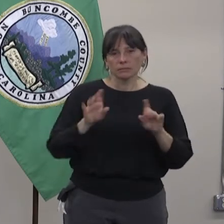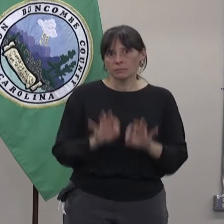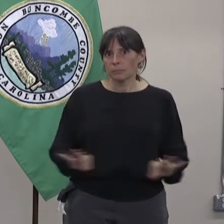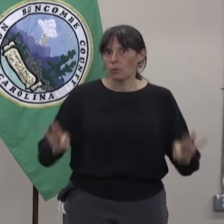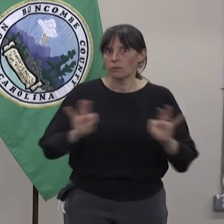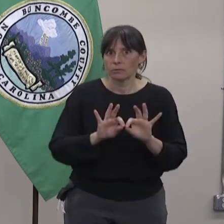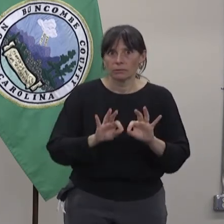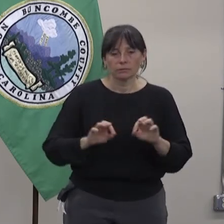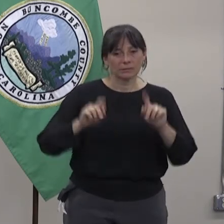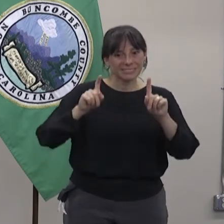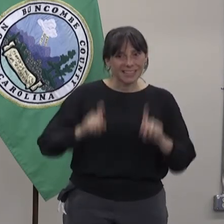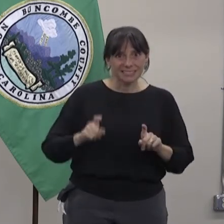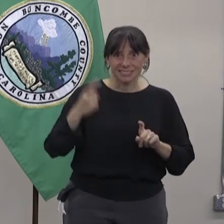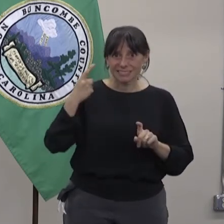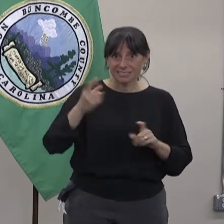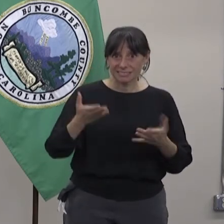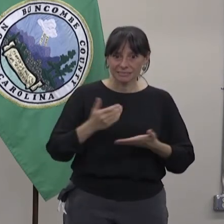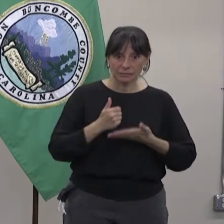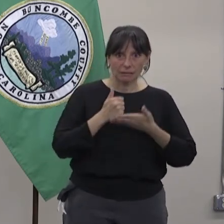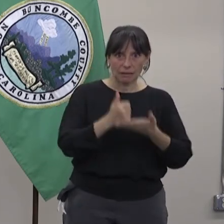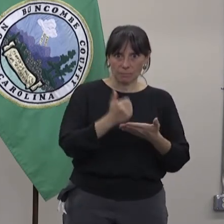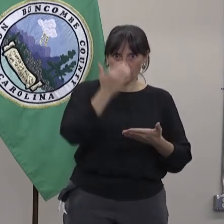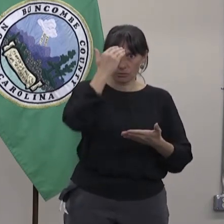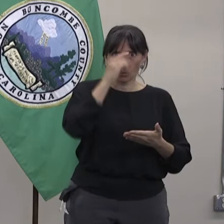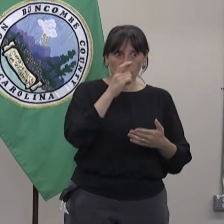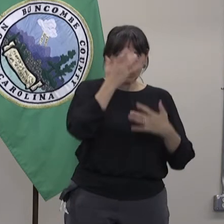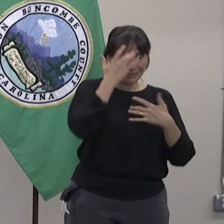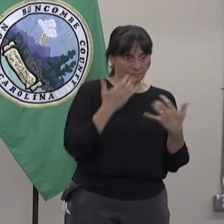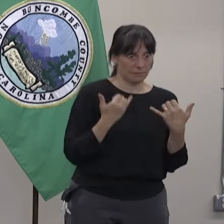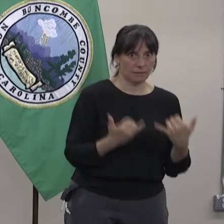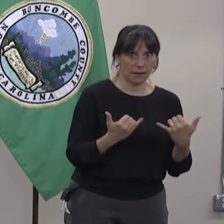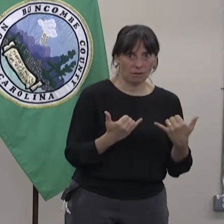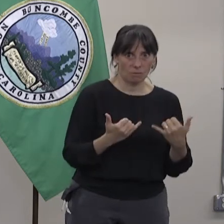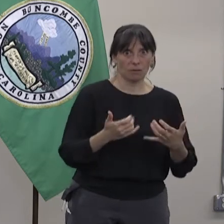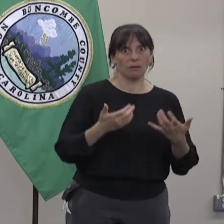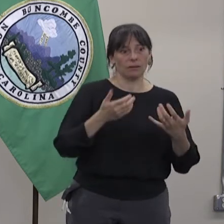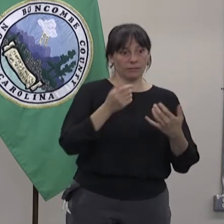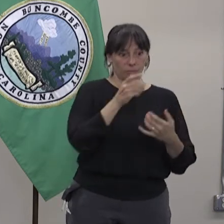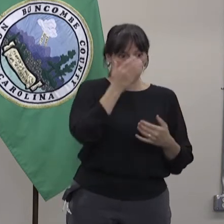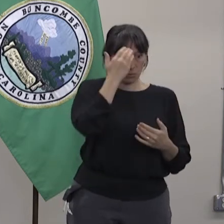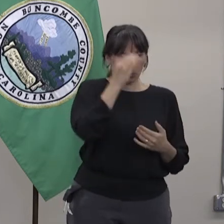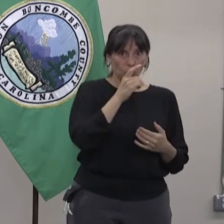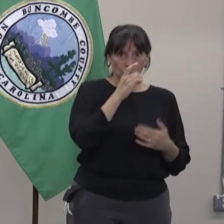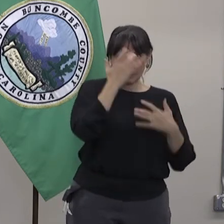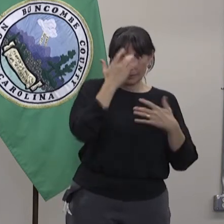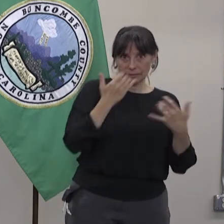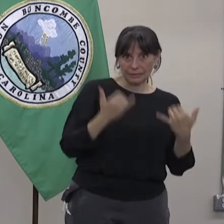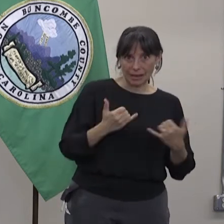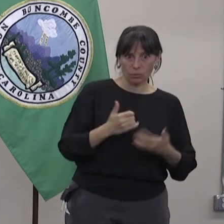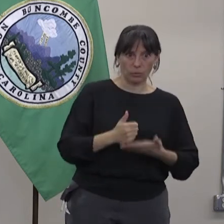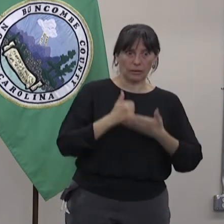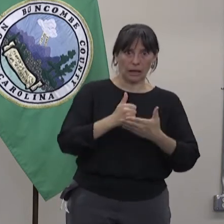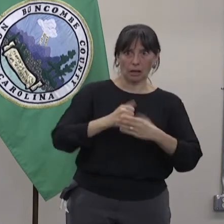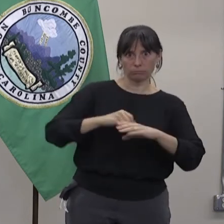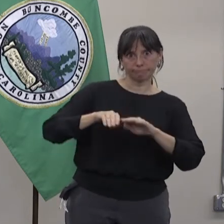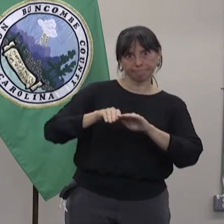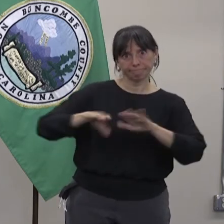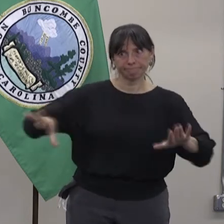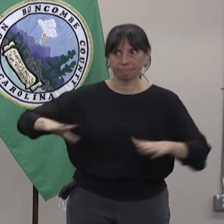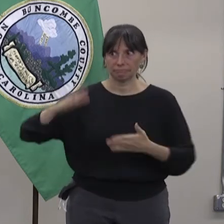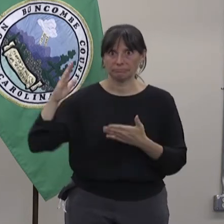Testing helps us quickly identify active infections, which helps us slow the spread and protect you and our other